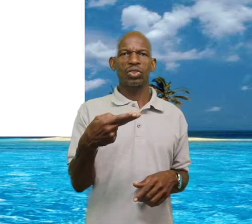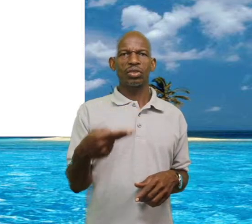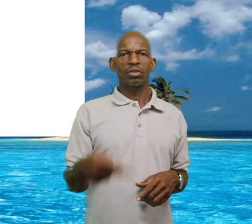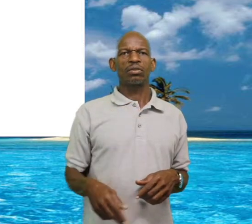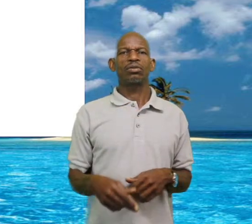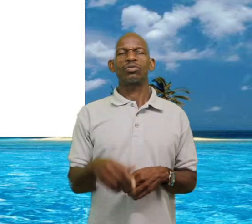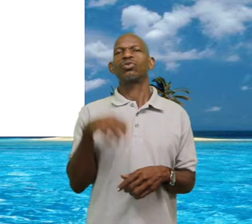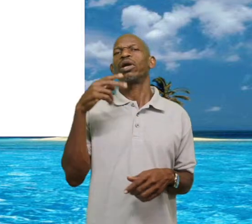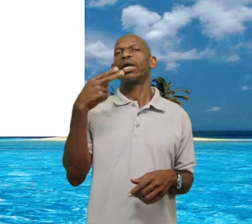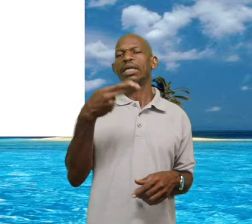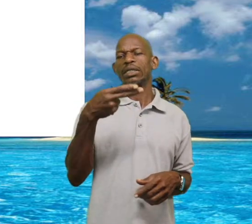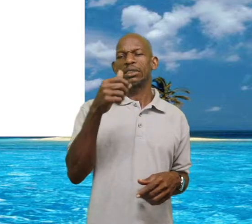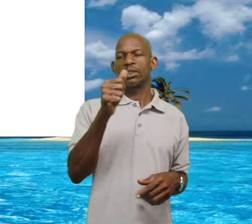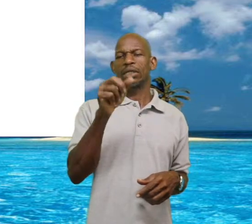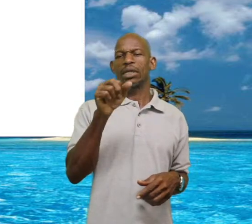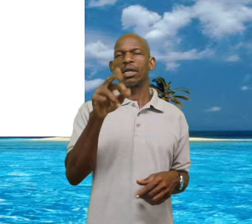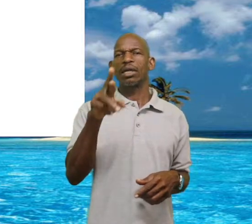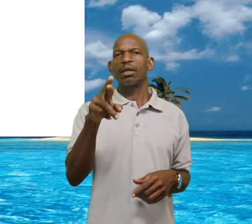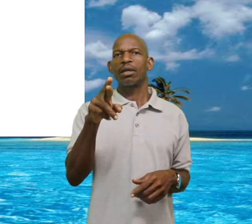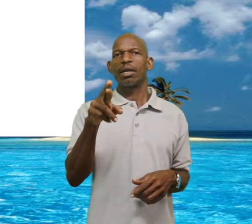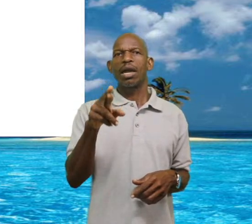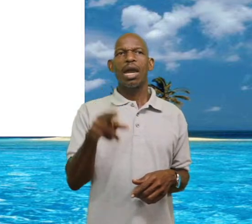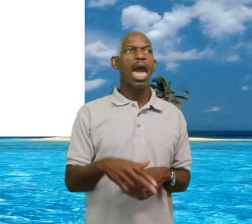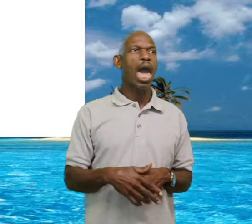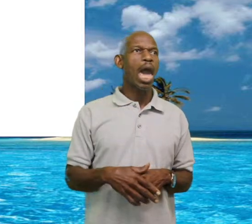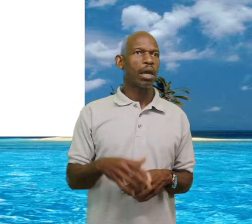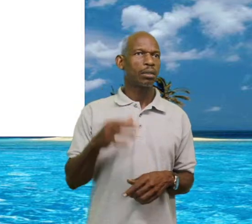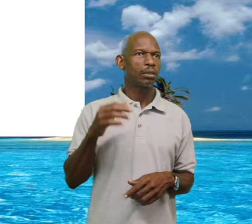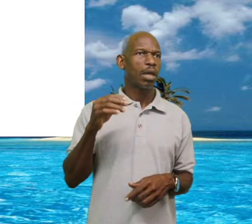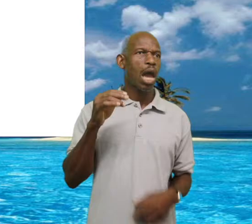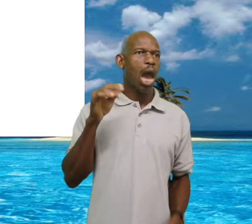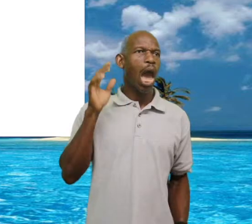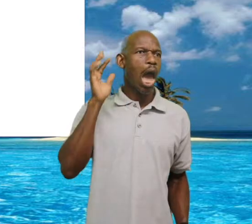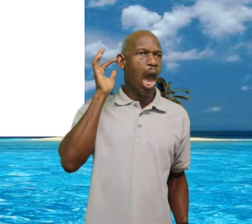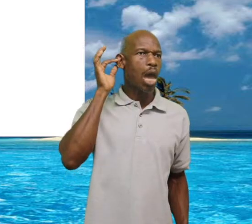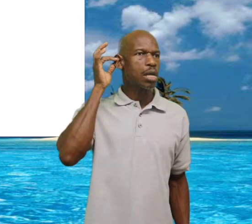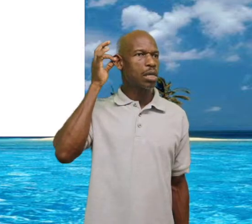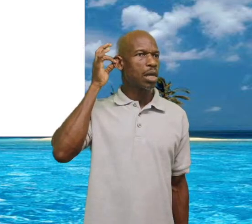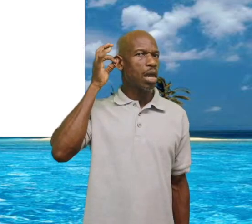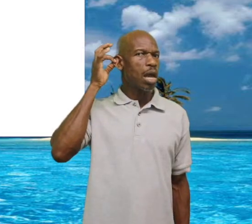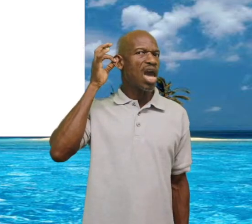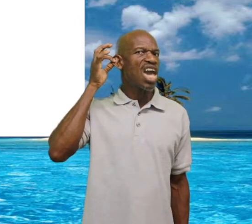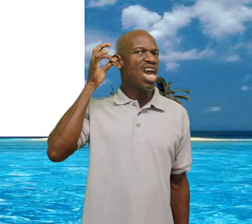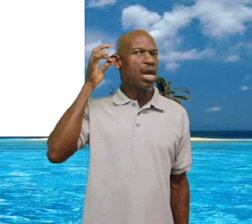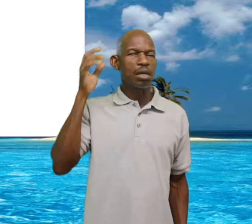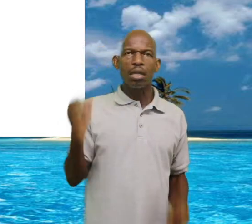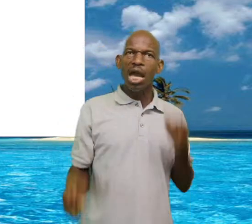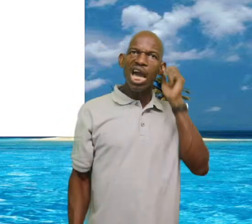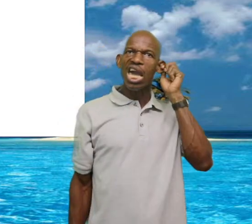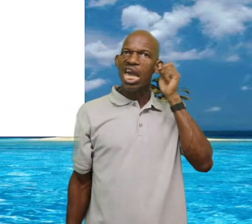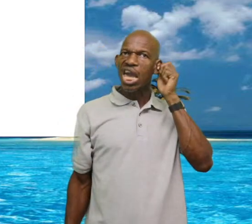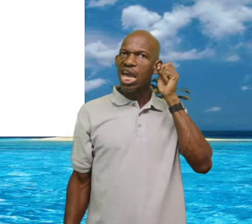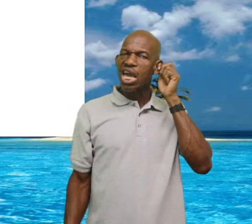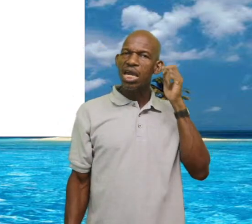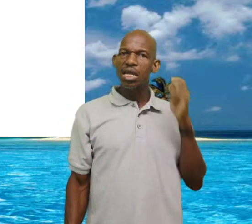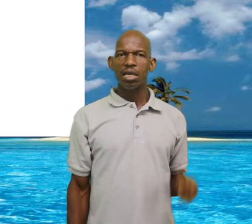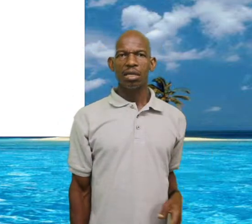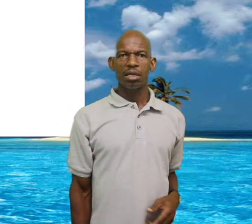H-E-I-R says air. So you are hearing the E sound